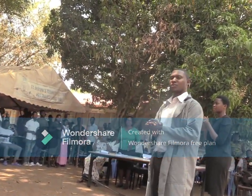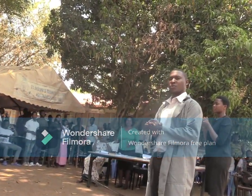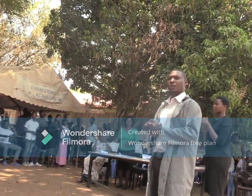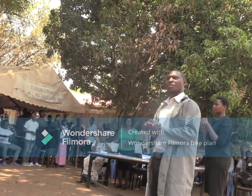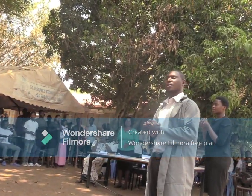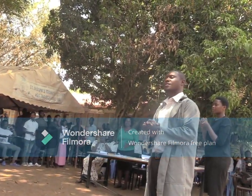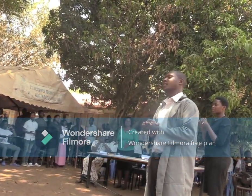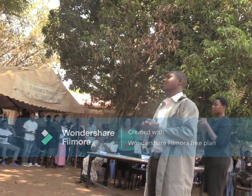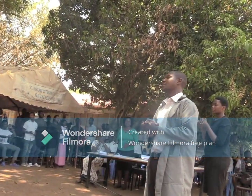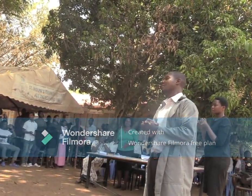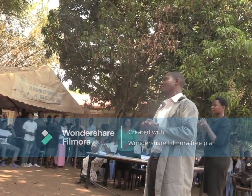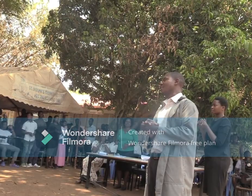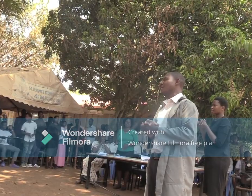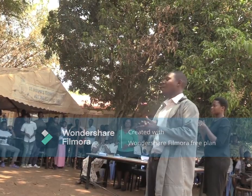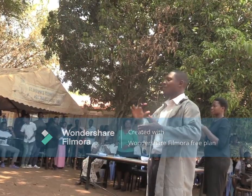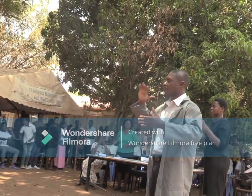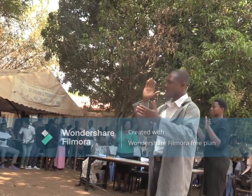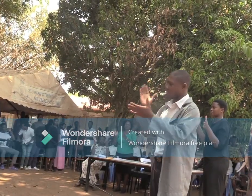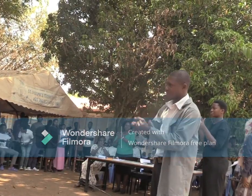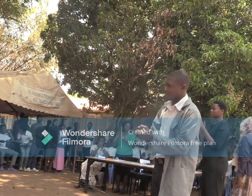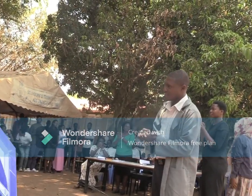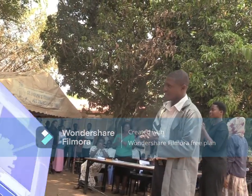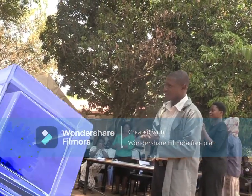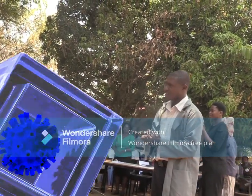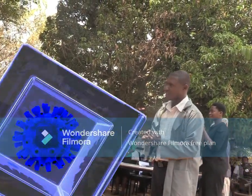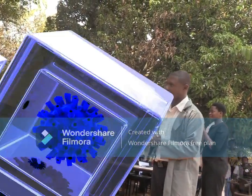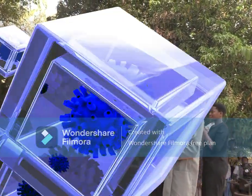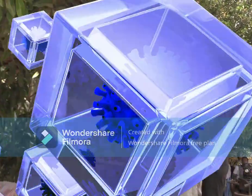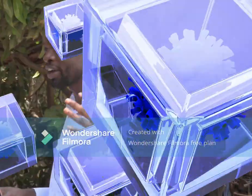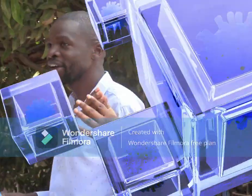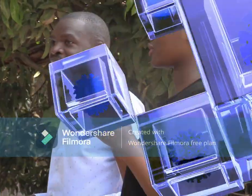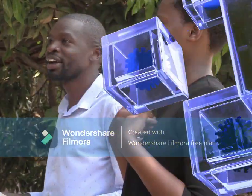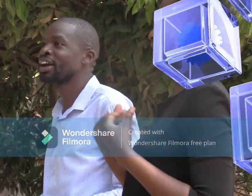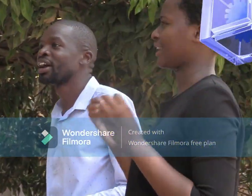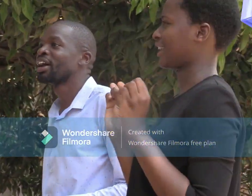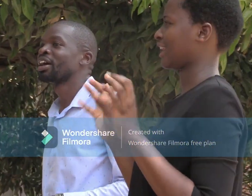alphabets. These charts include chosen words